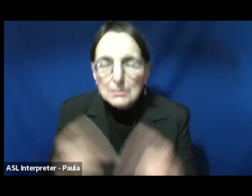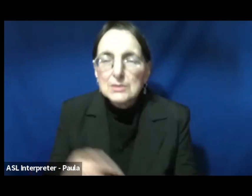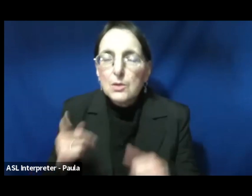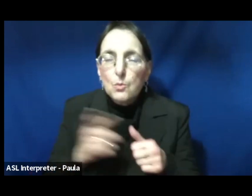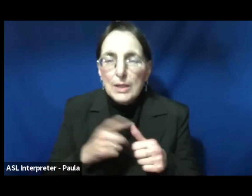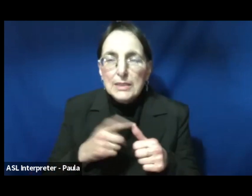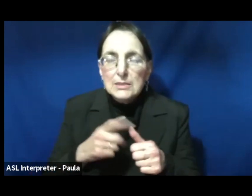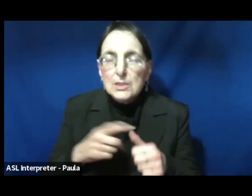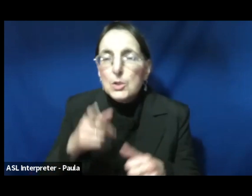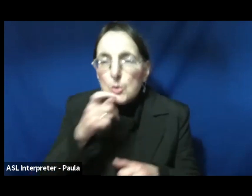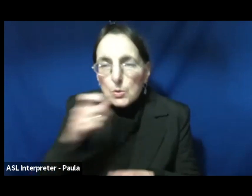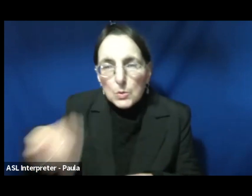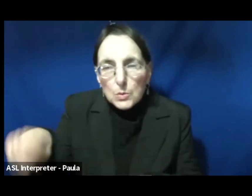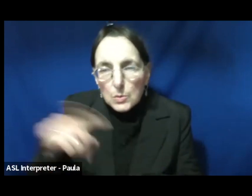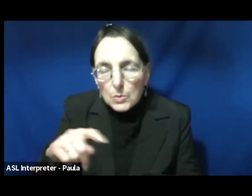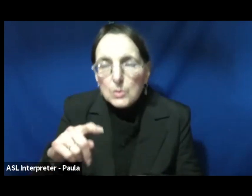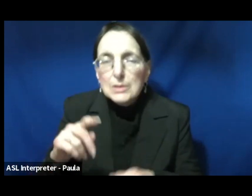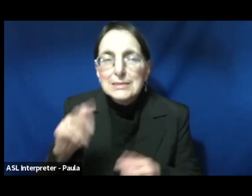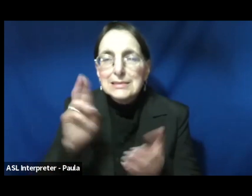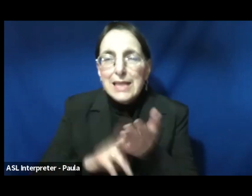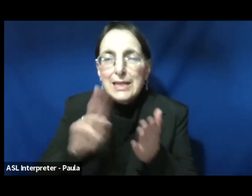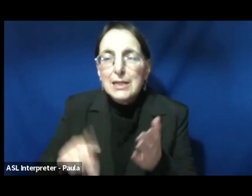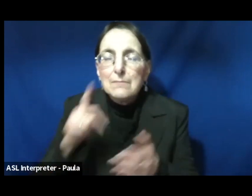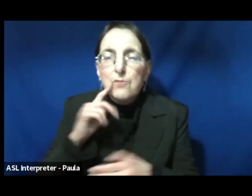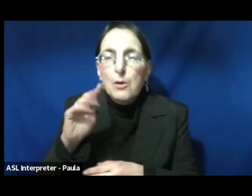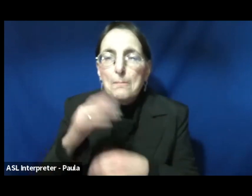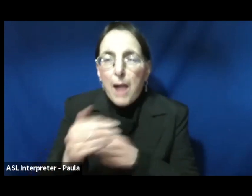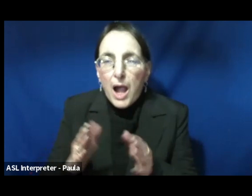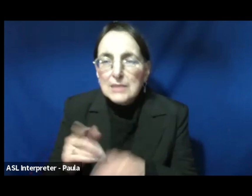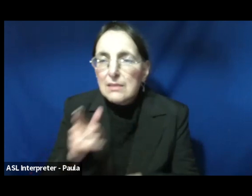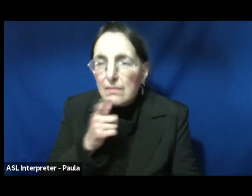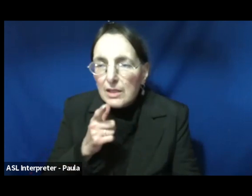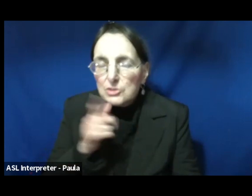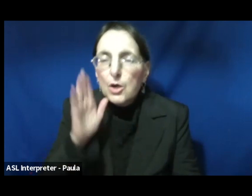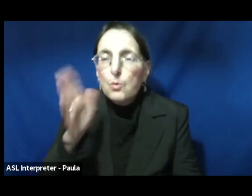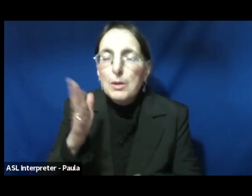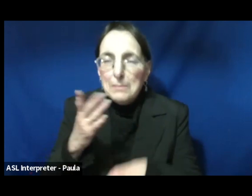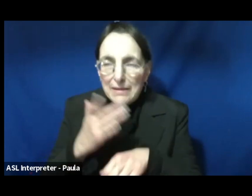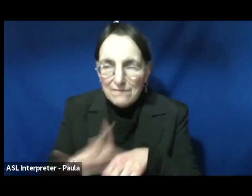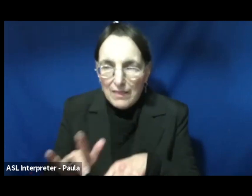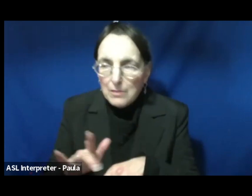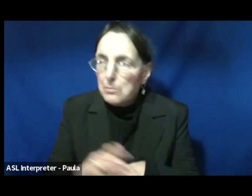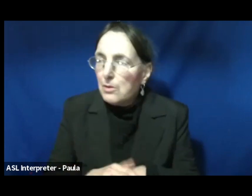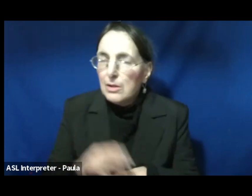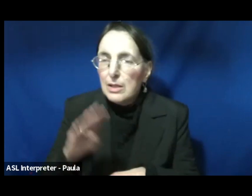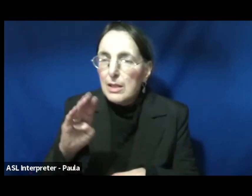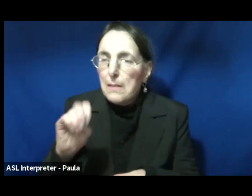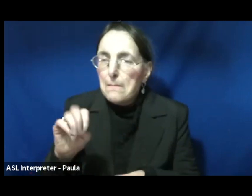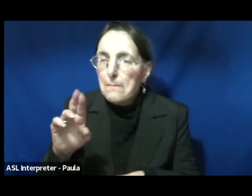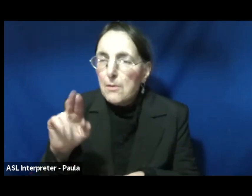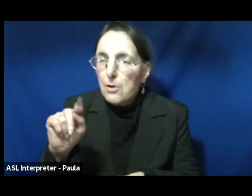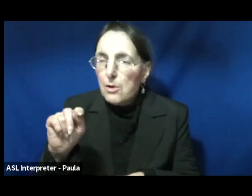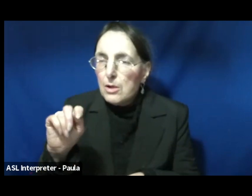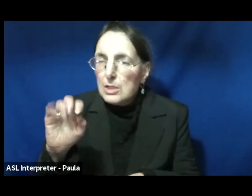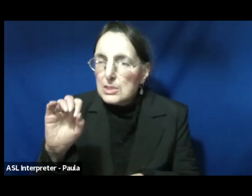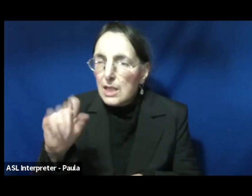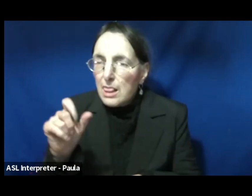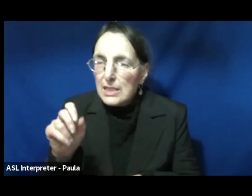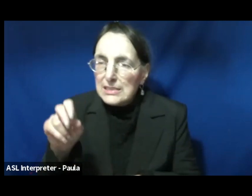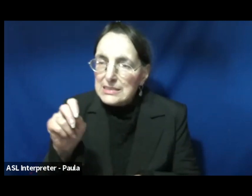those of you that signed up for box lunches, those will be available in the Bertolini Center just